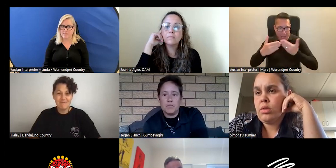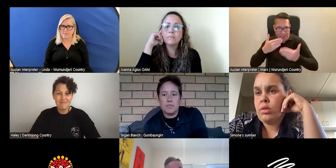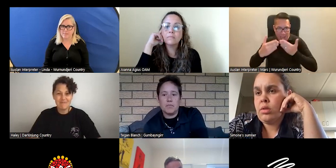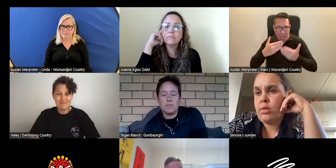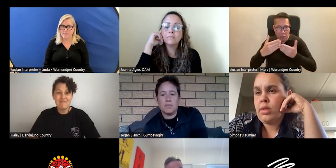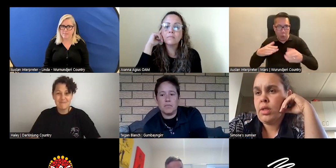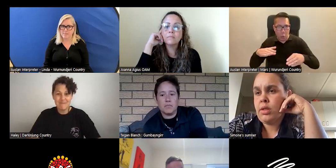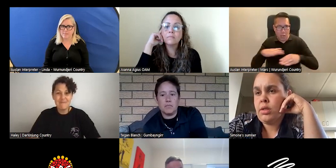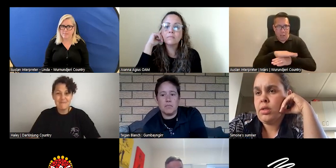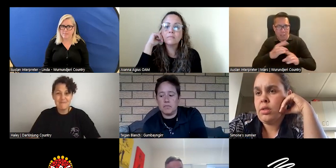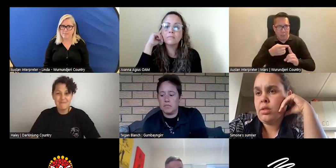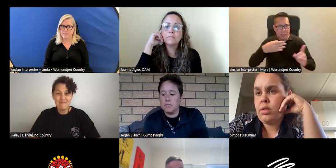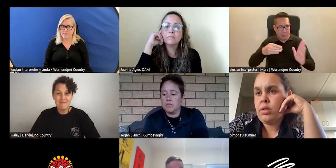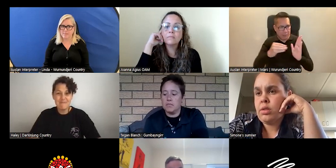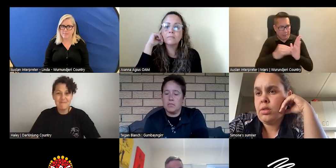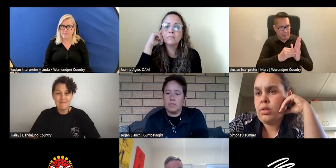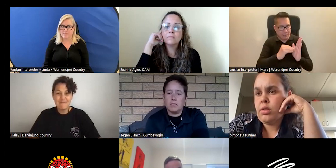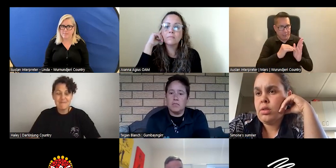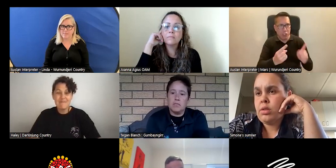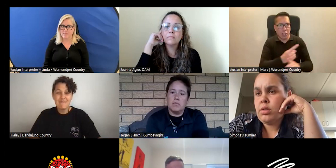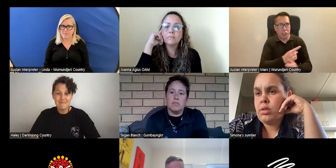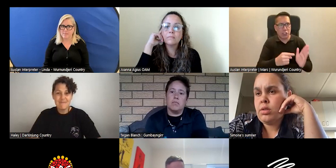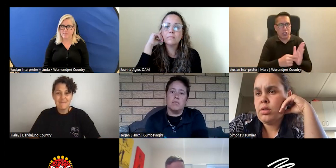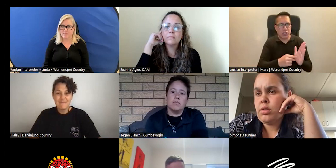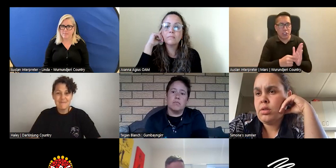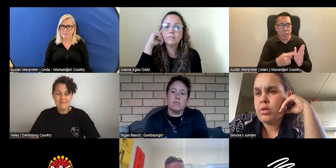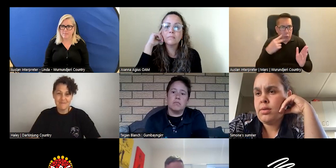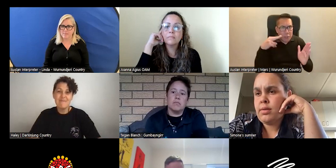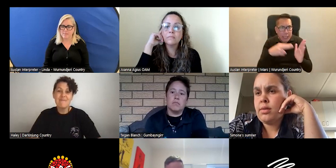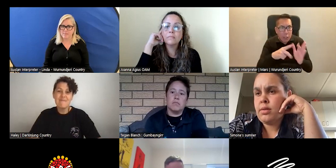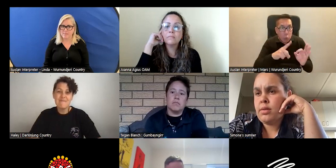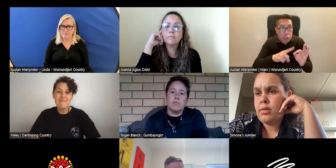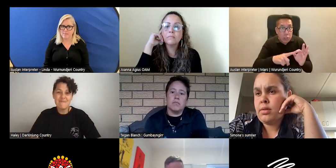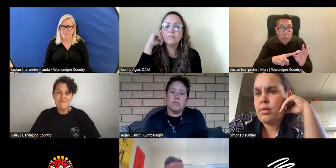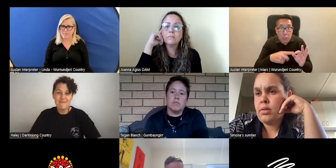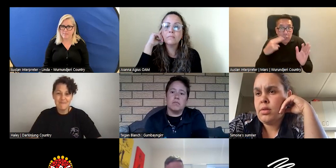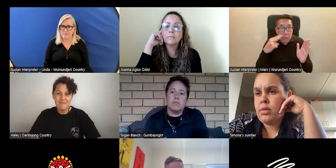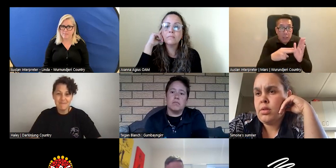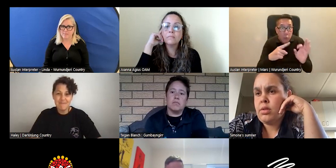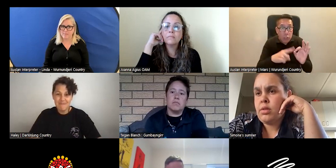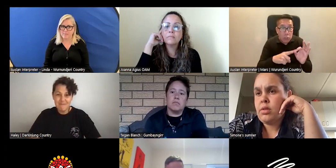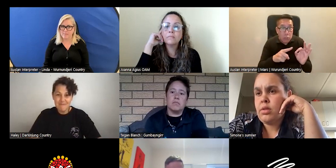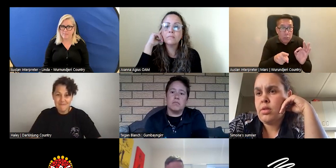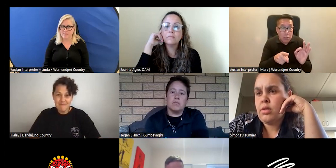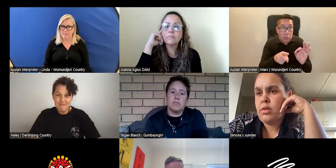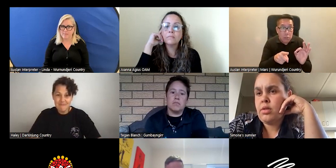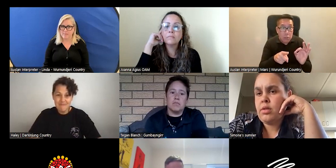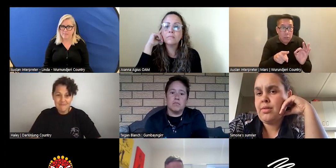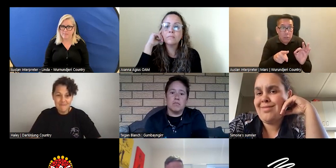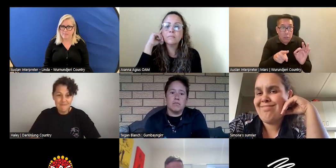certain alteration question. Have you seen the question at all? Have you seen the proposed question?